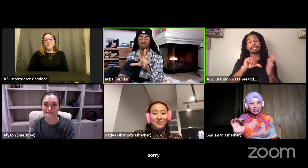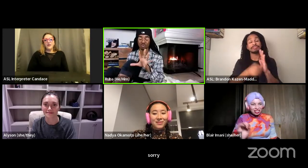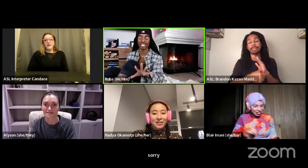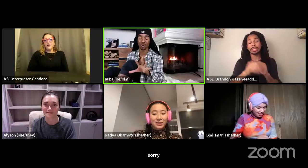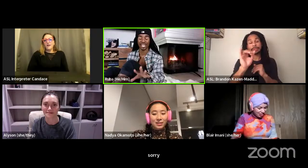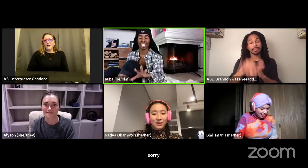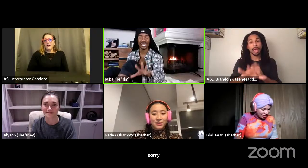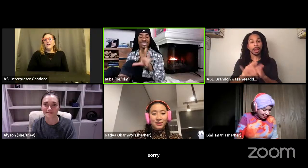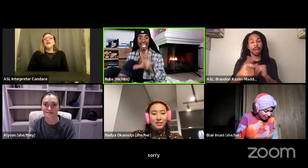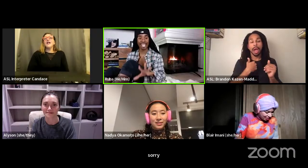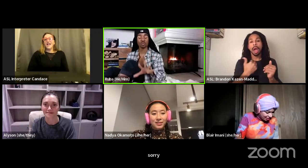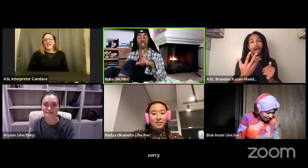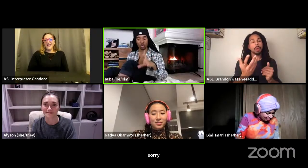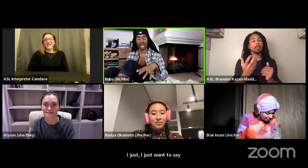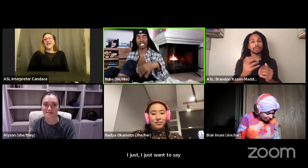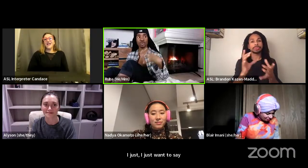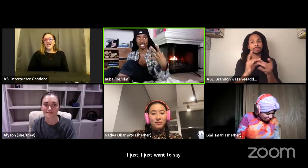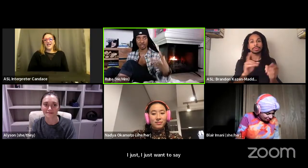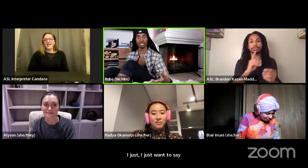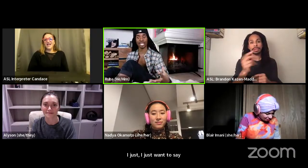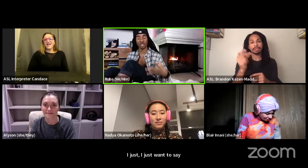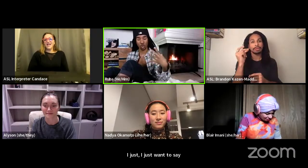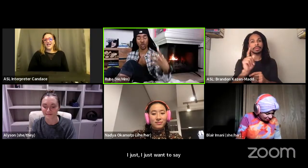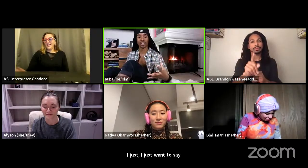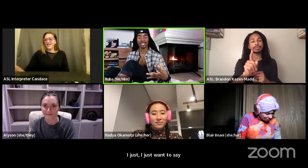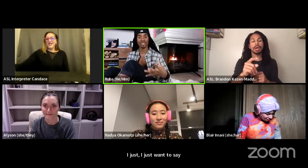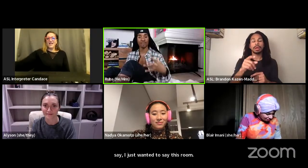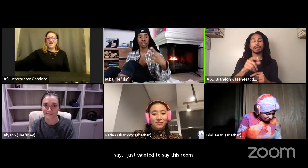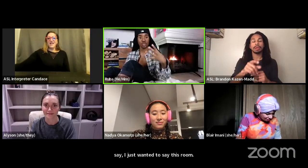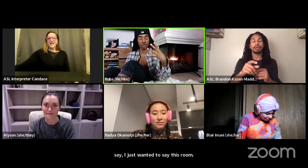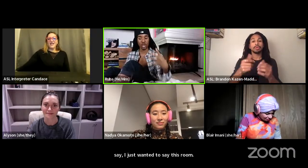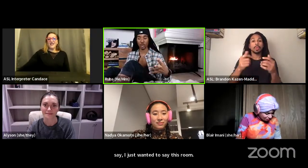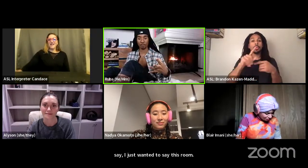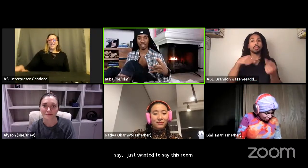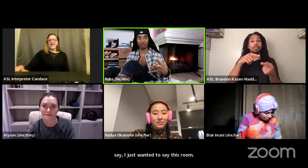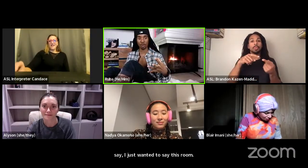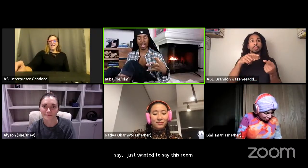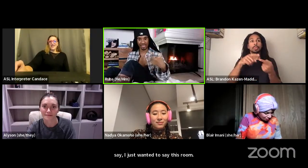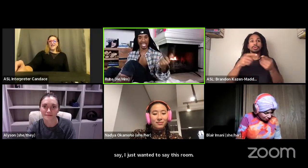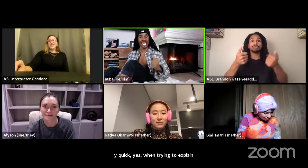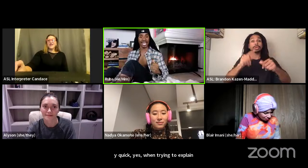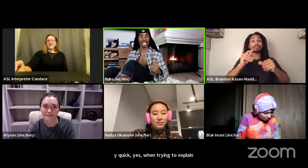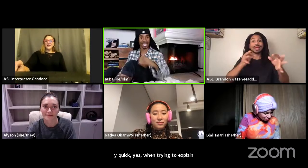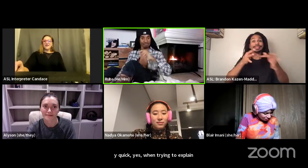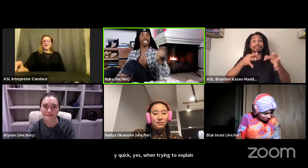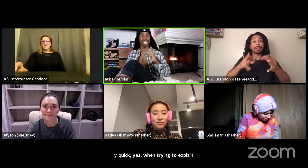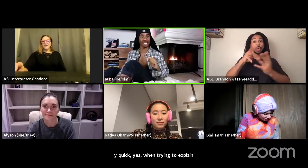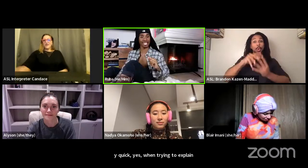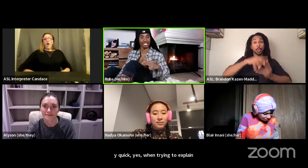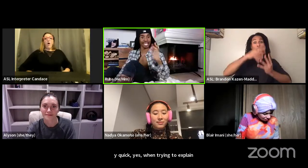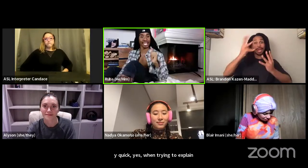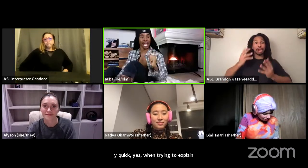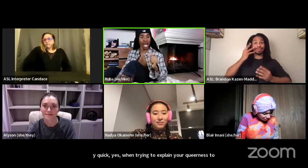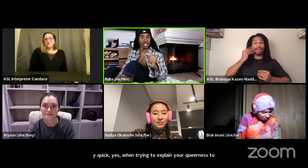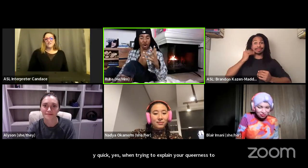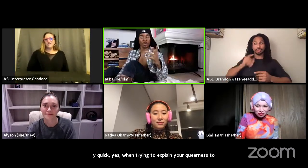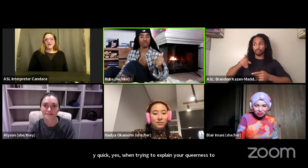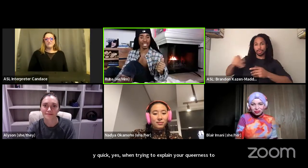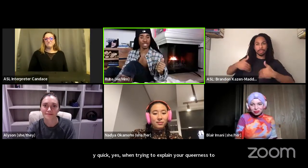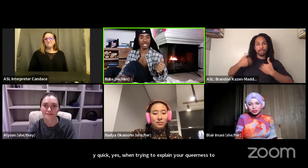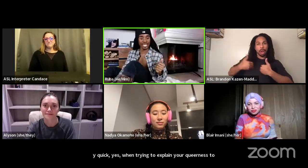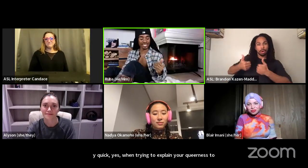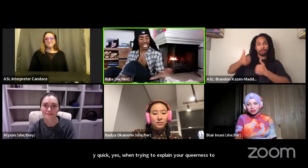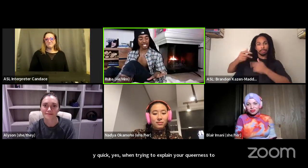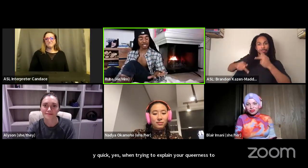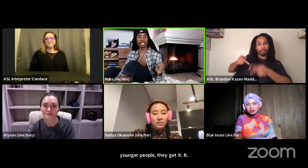I just want to say this really quick. Yes, when trying to explain your queerness to younger people, they get it immediately. It's like, you know, I was